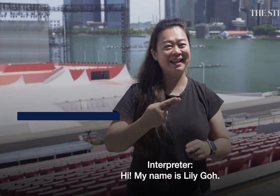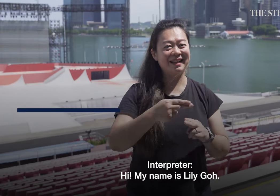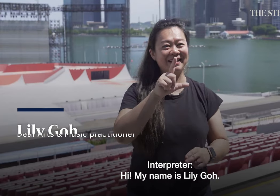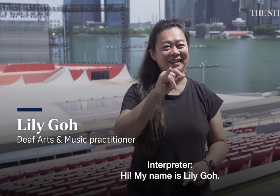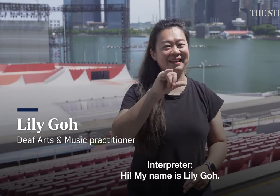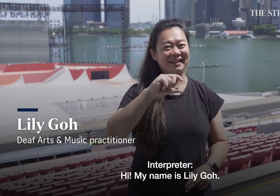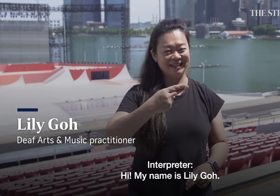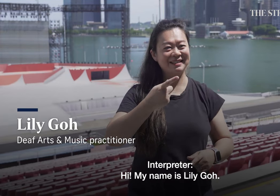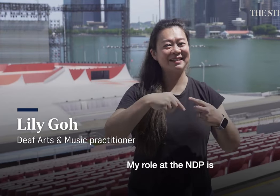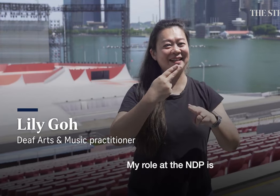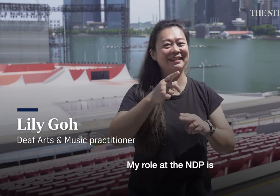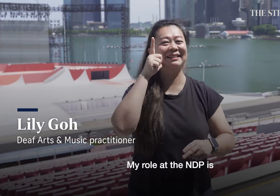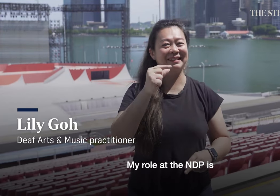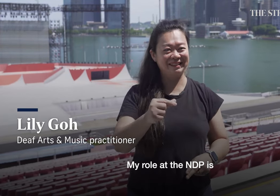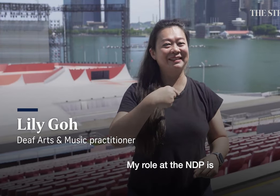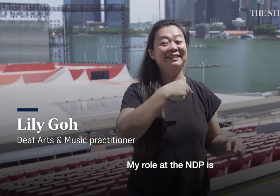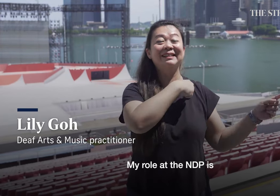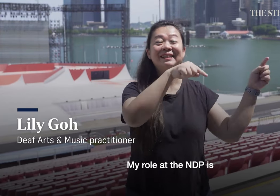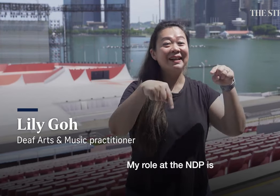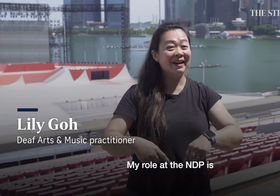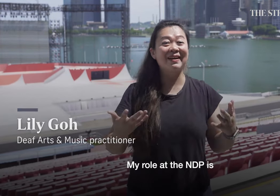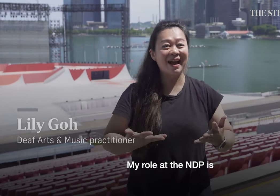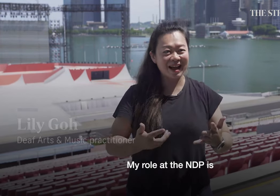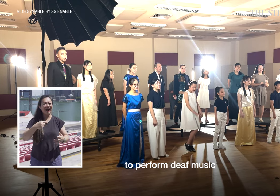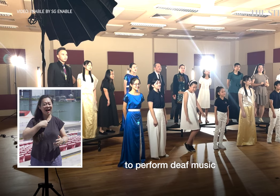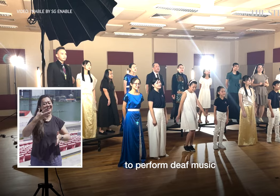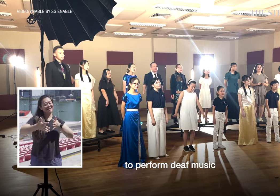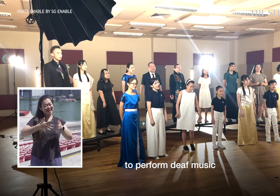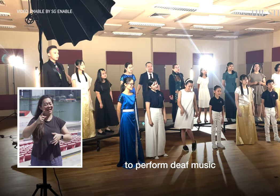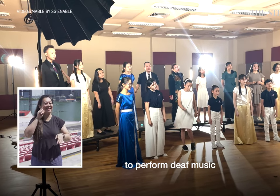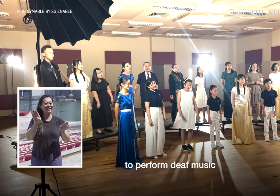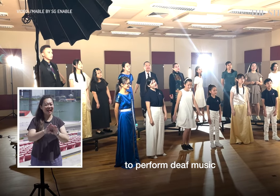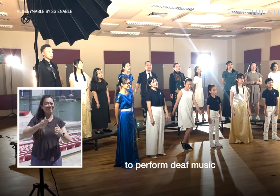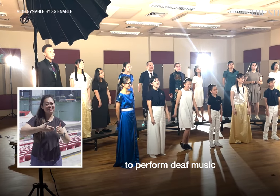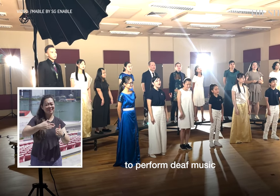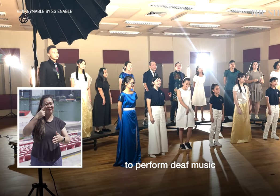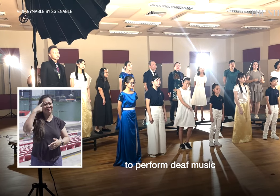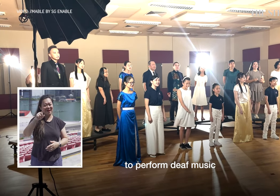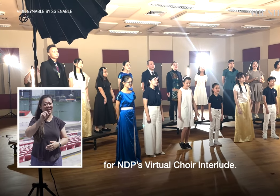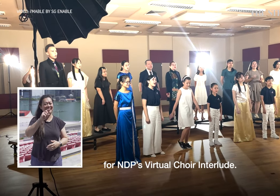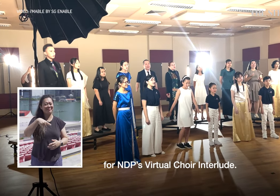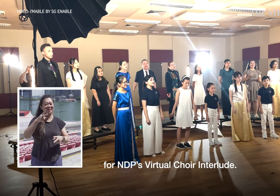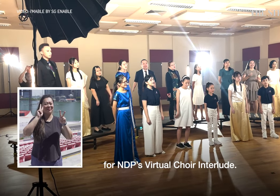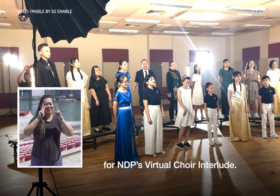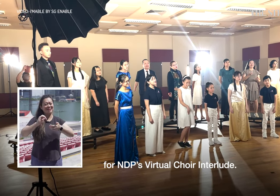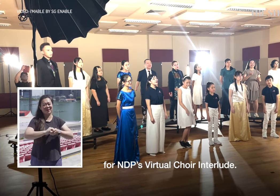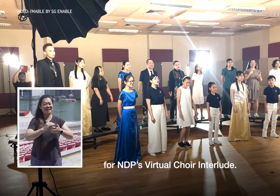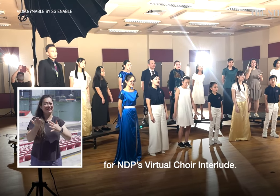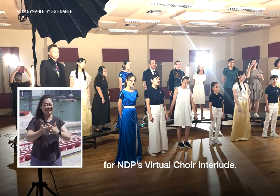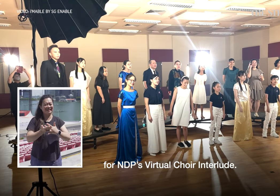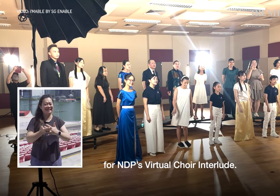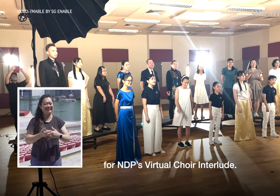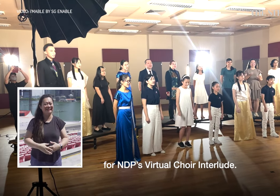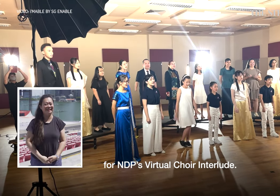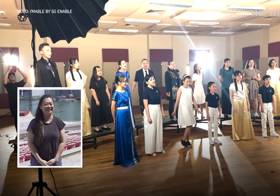Hi, my name is Lily Goh. My role at the NDP is to perform deaf music for NDP's